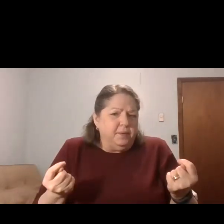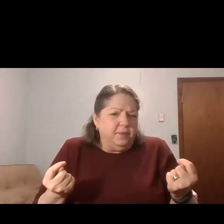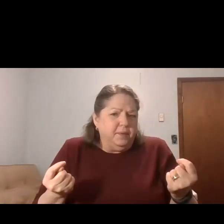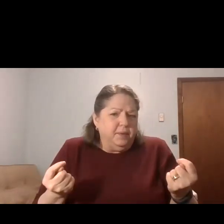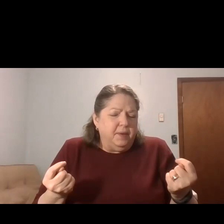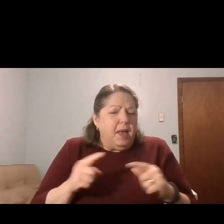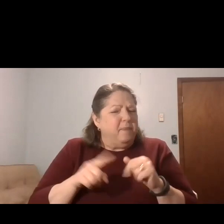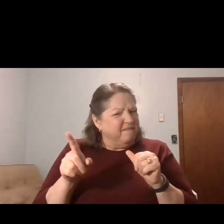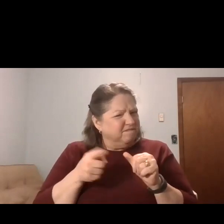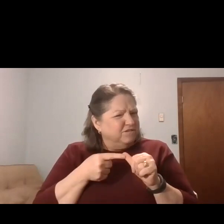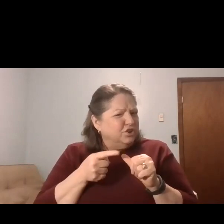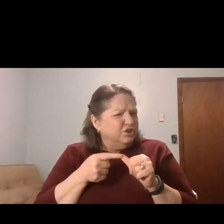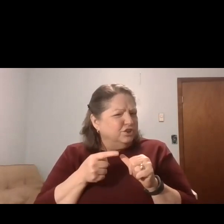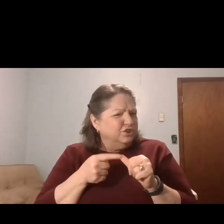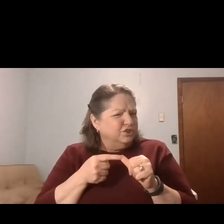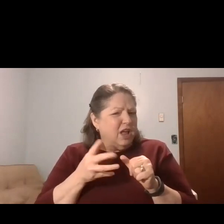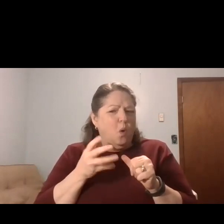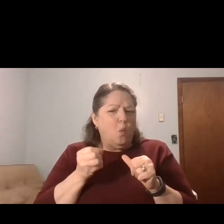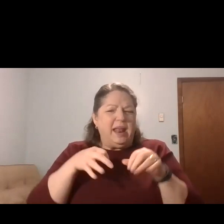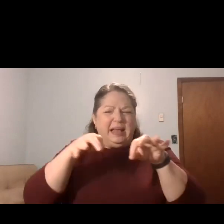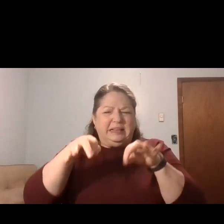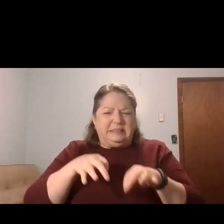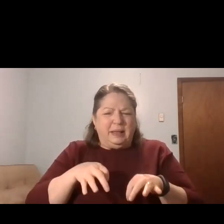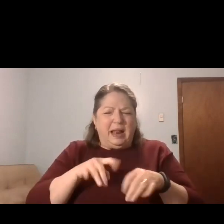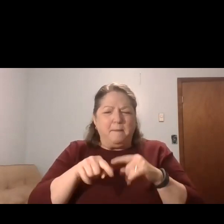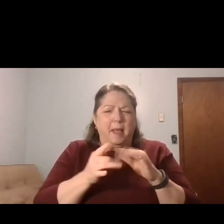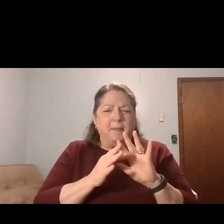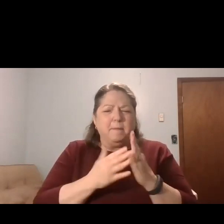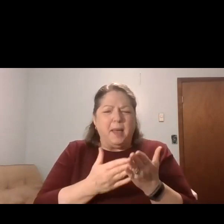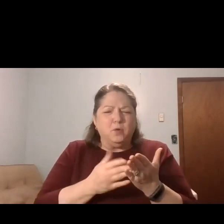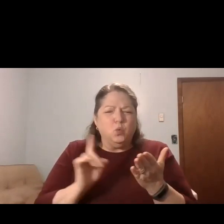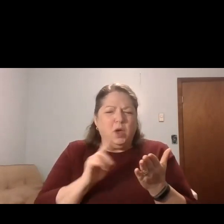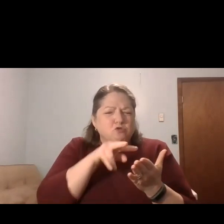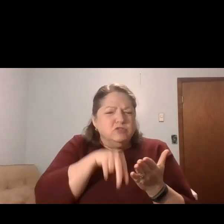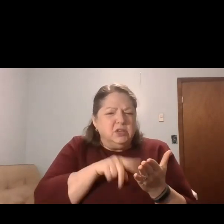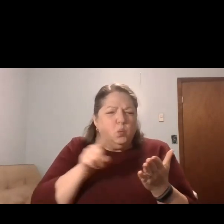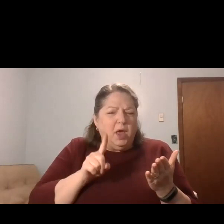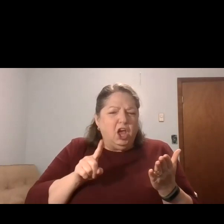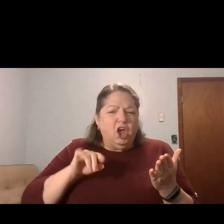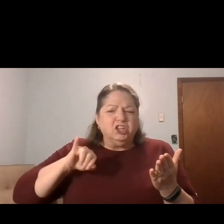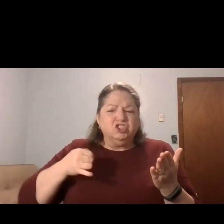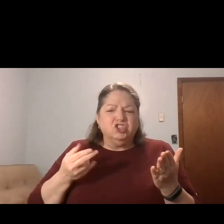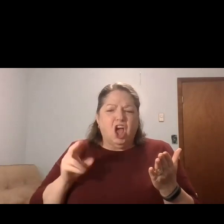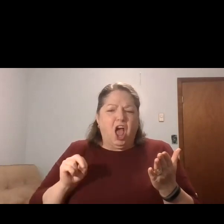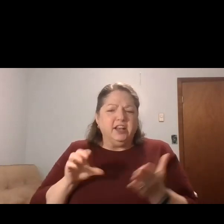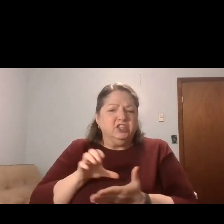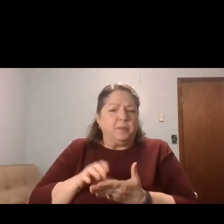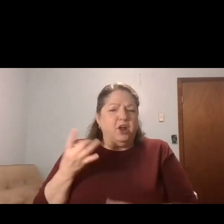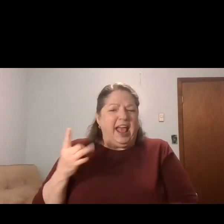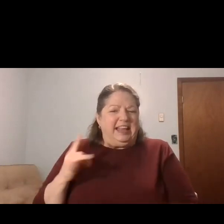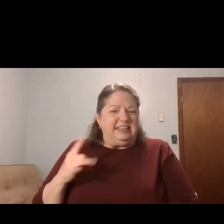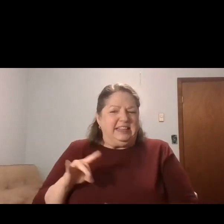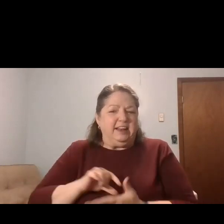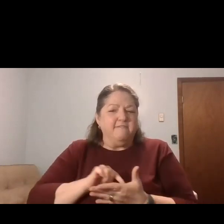draw your attention to our springboard text for today. It's found in the John chapter 18, verse 37. We'll read it from